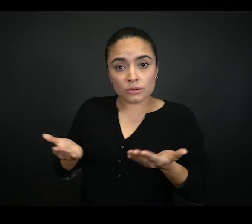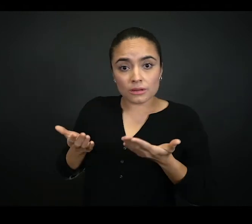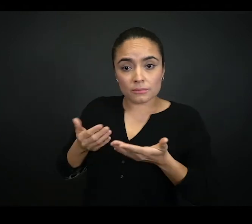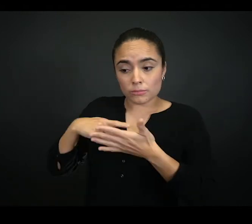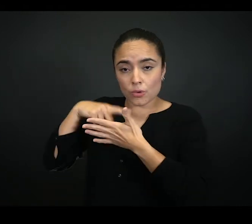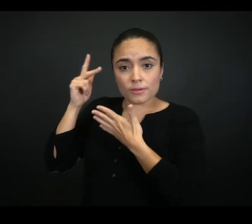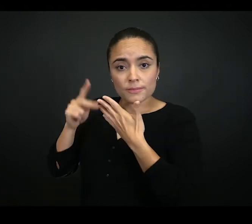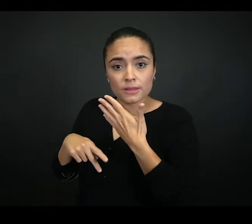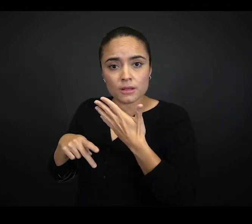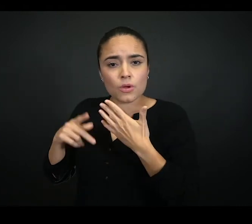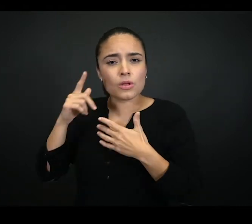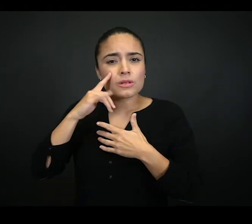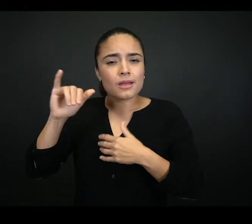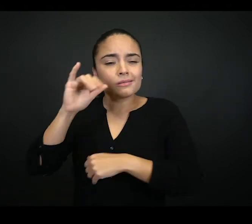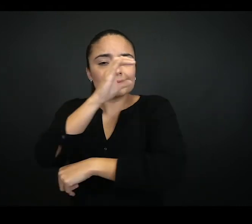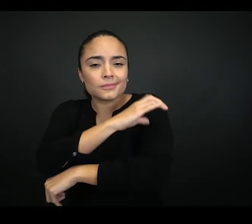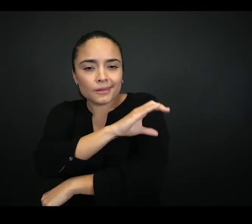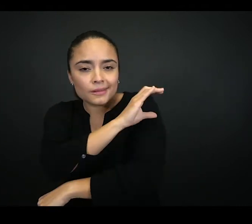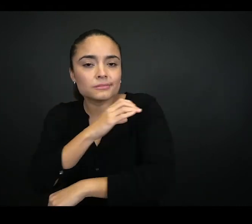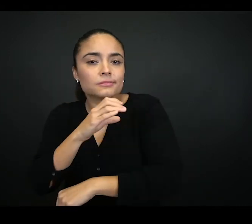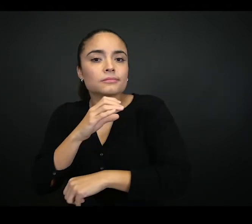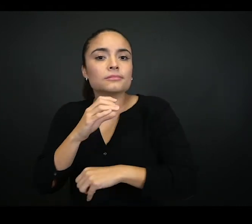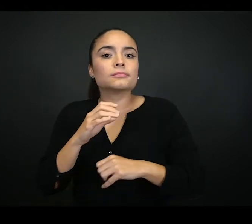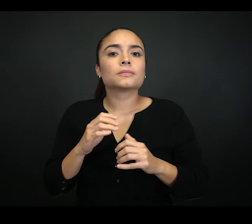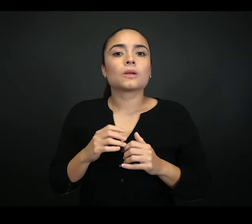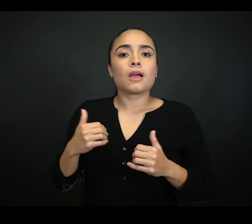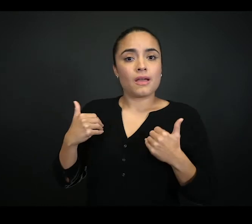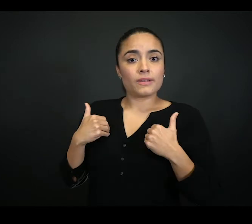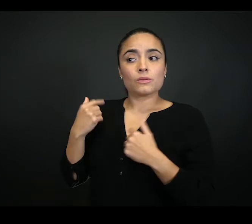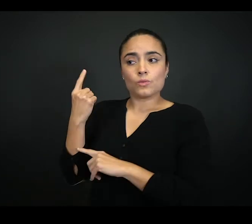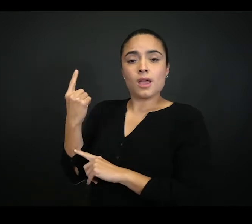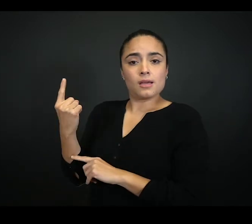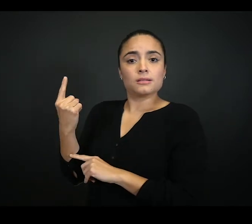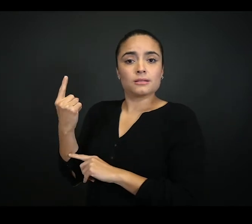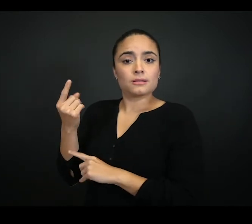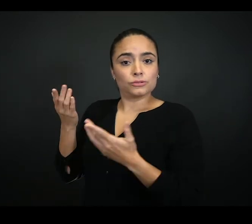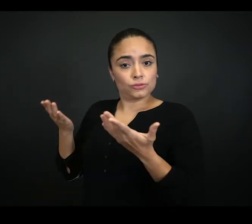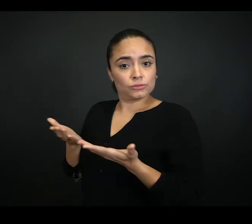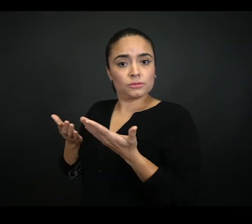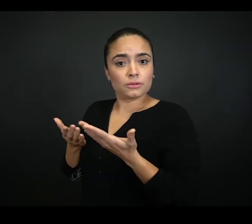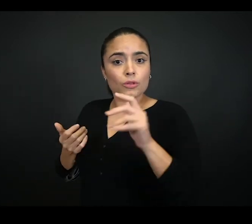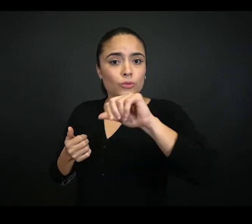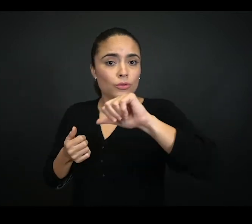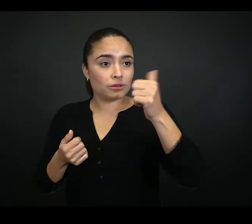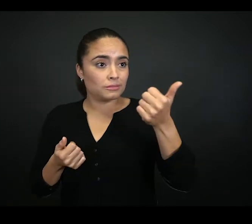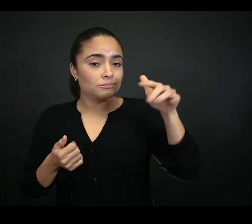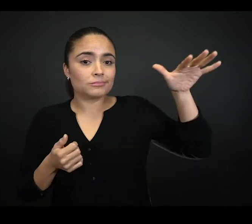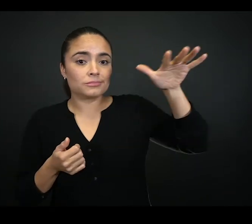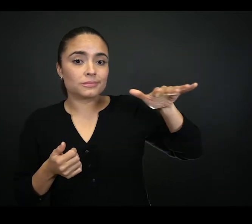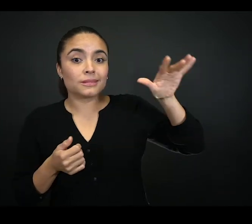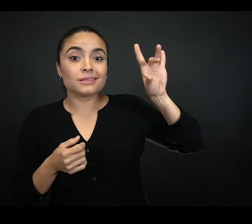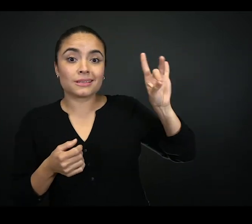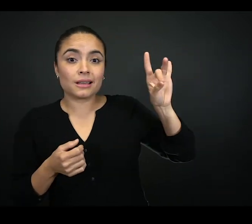people need choice. They may not like this program, it's very clinical looking, you know, it's one